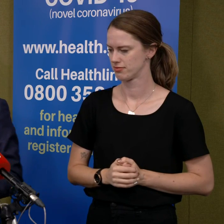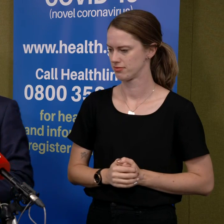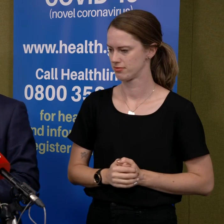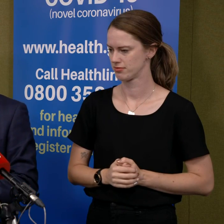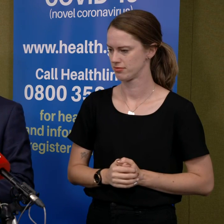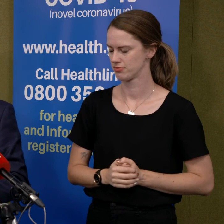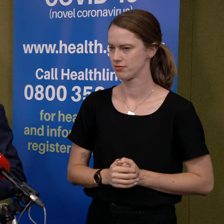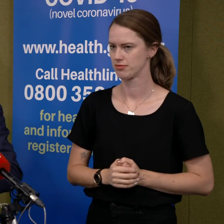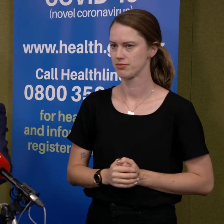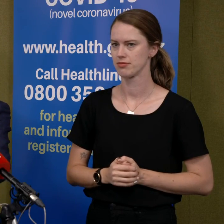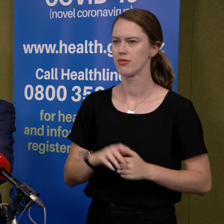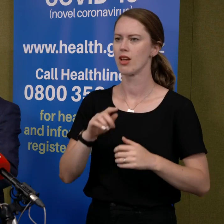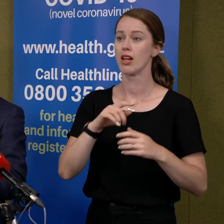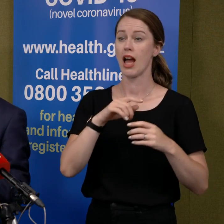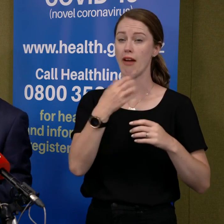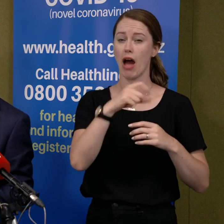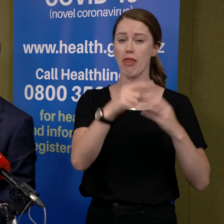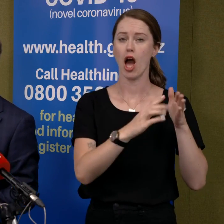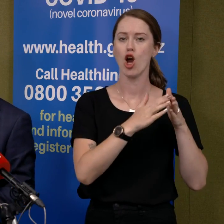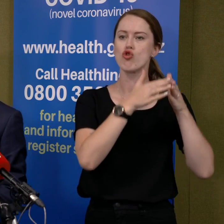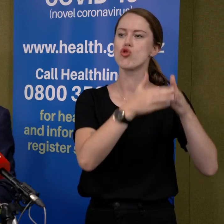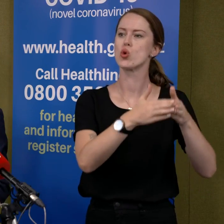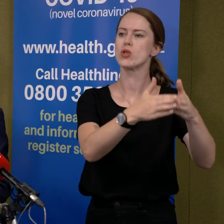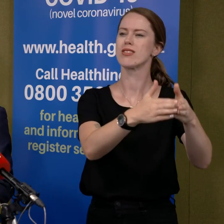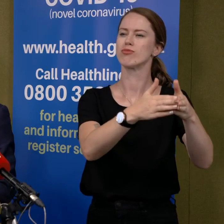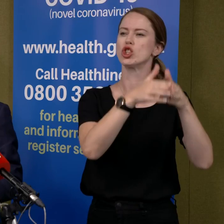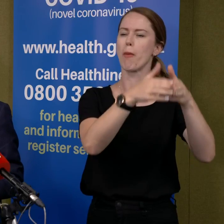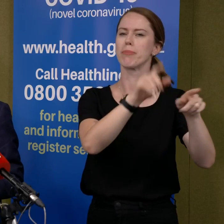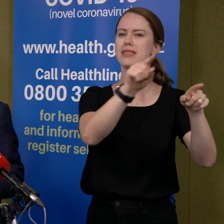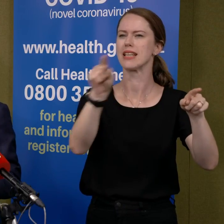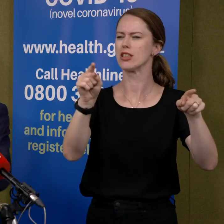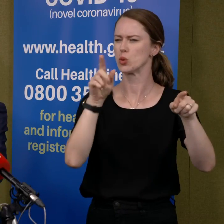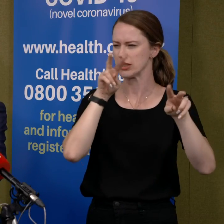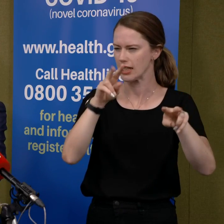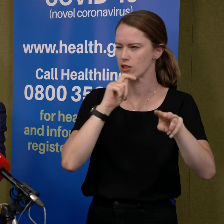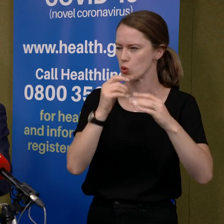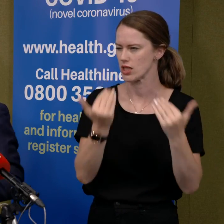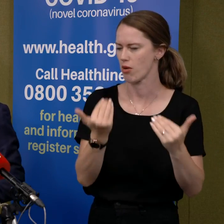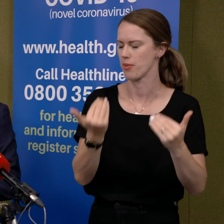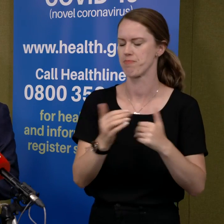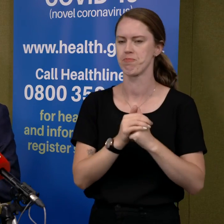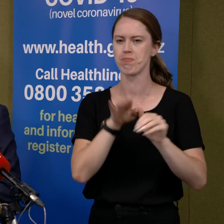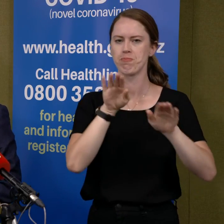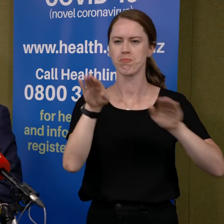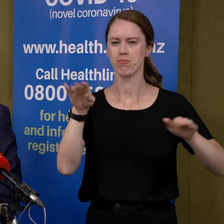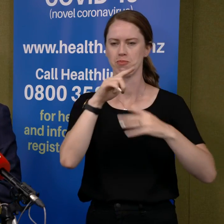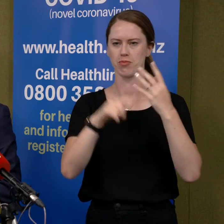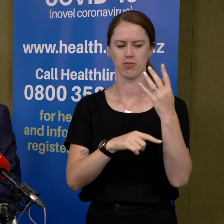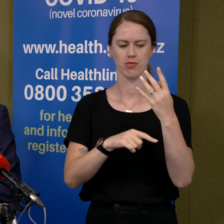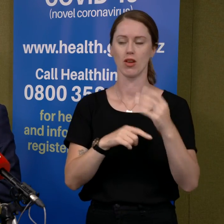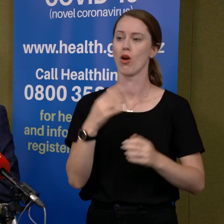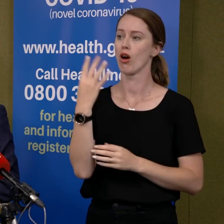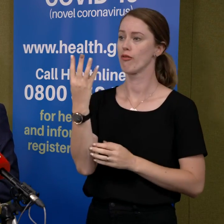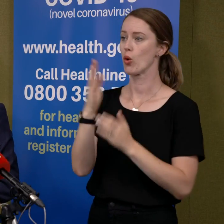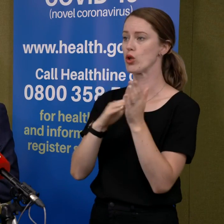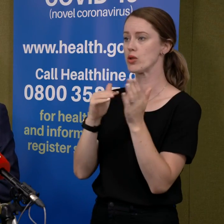Now, there are a number of other cruise ships or ships that are in the news at the moment, And just an update on those, there are 4 New